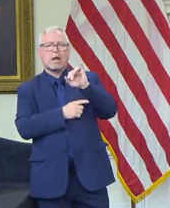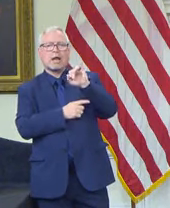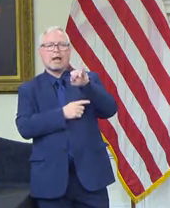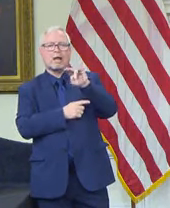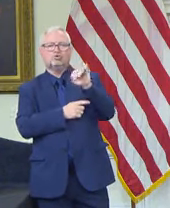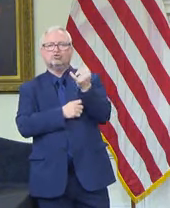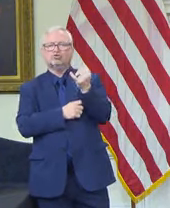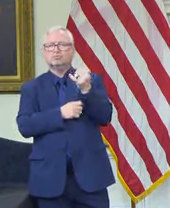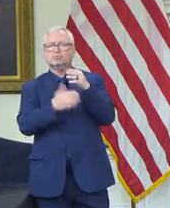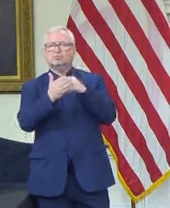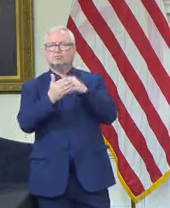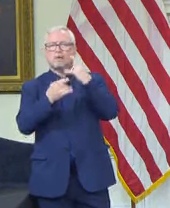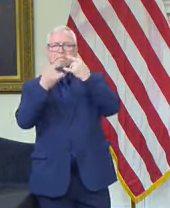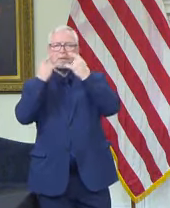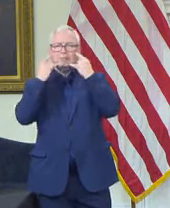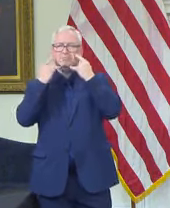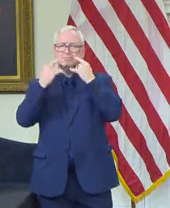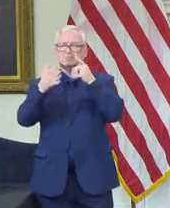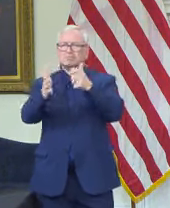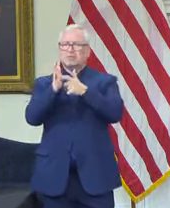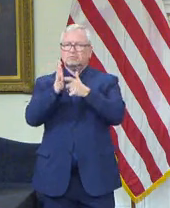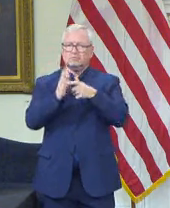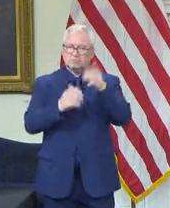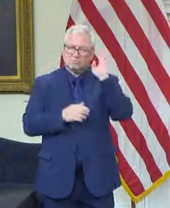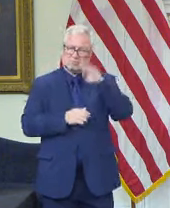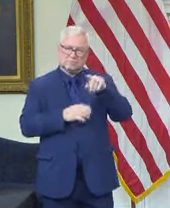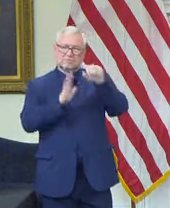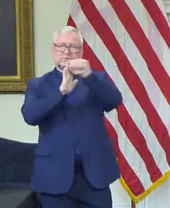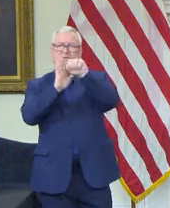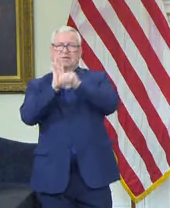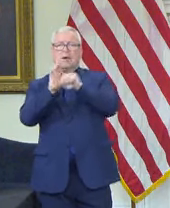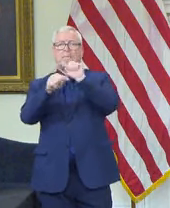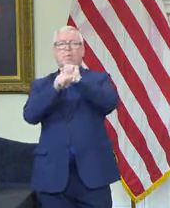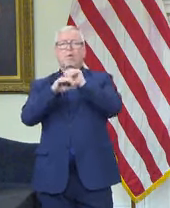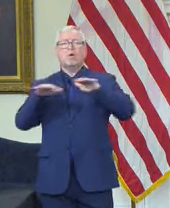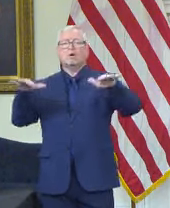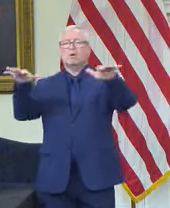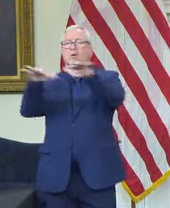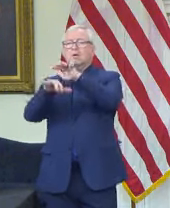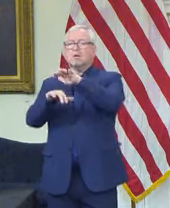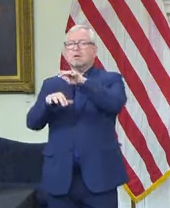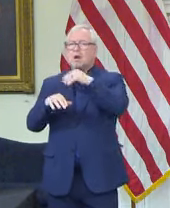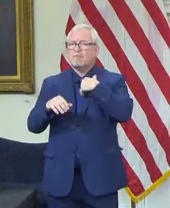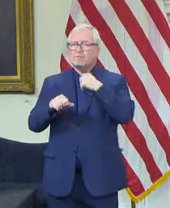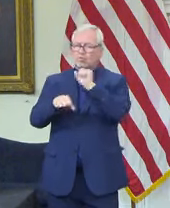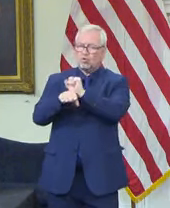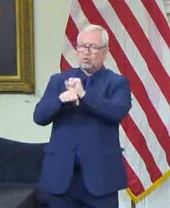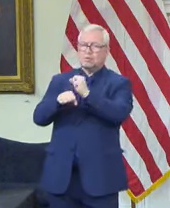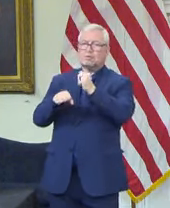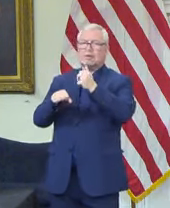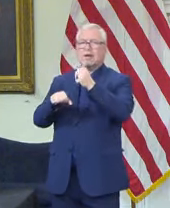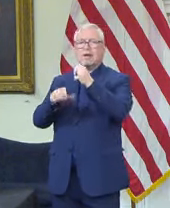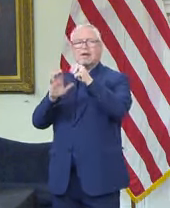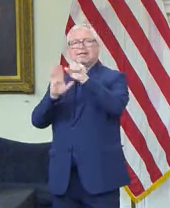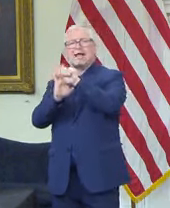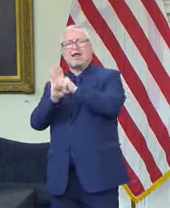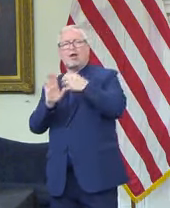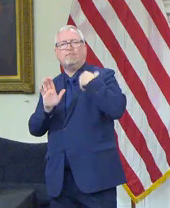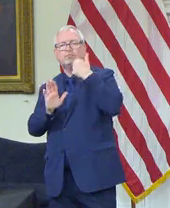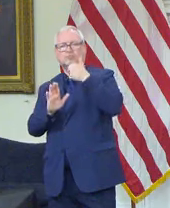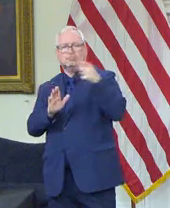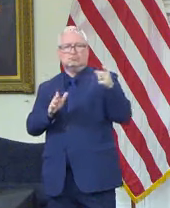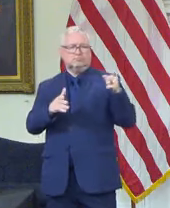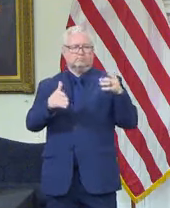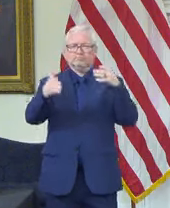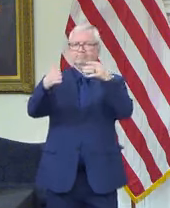put in place by a state employee, the state health officer. The plaintiffs claim he doesn't have the authority to